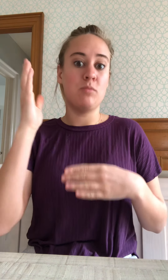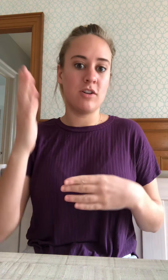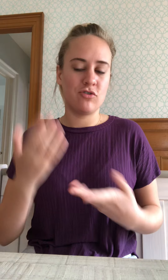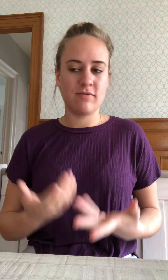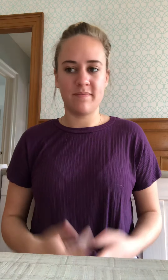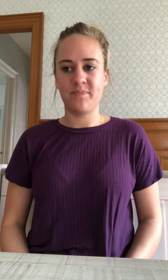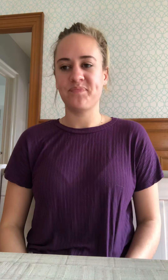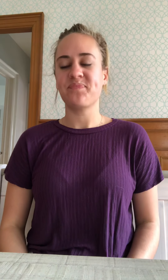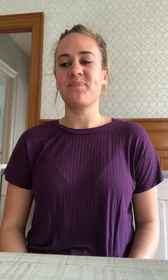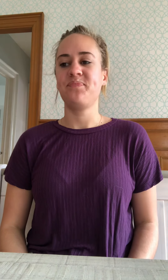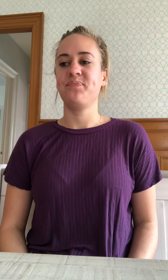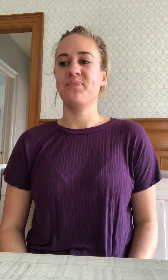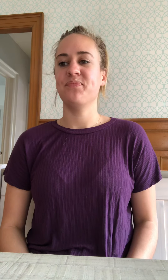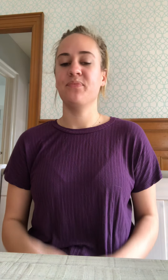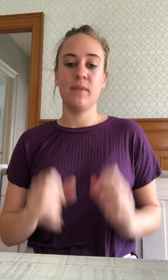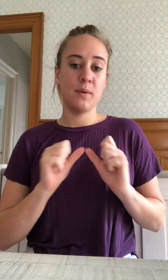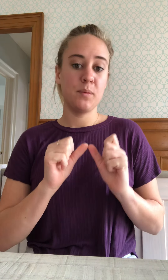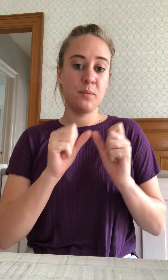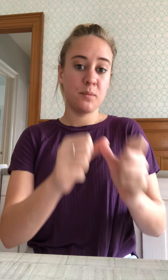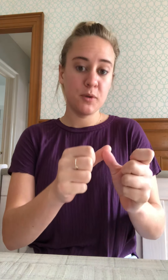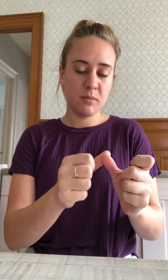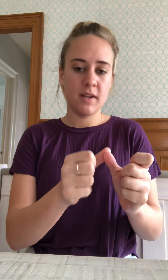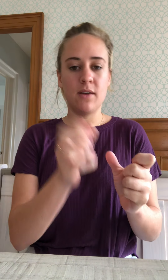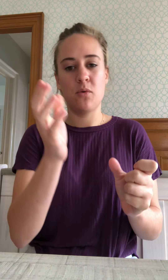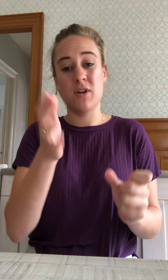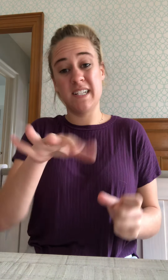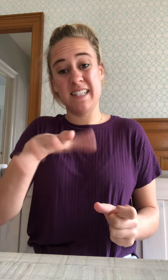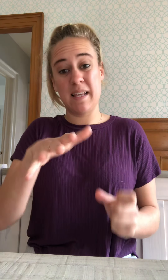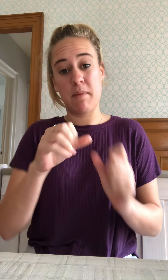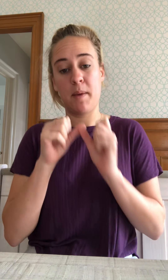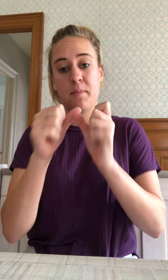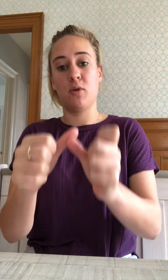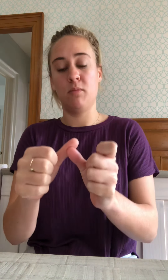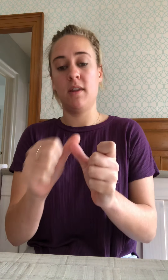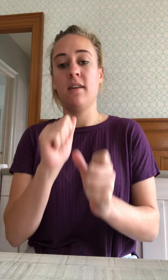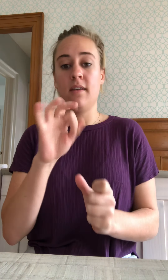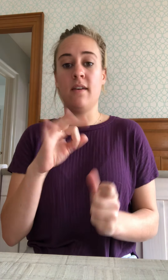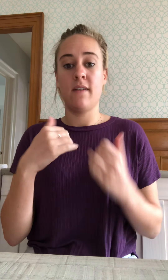or semi-permanent retention, if we have a lot of spacing, mainly with